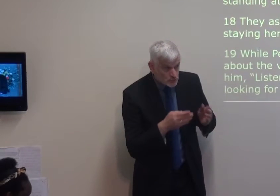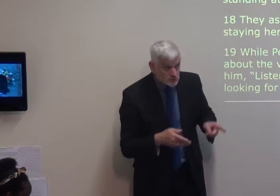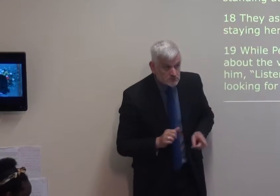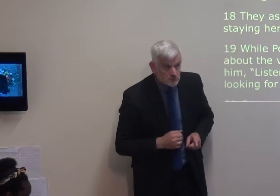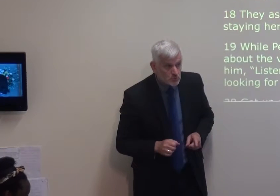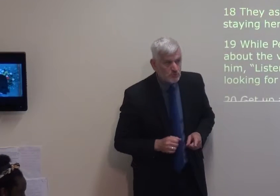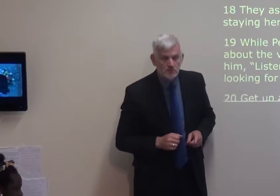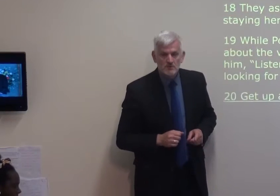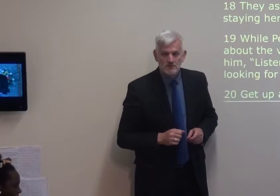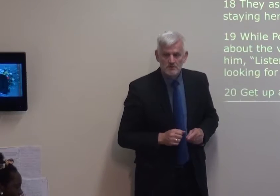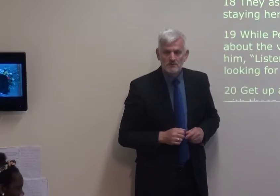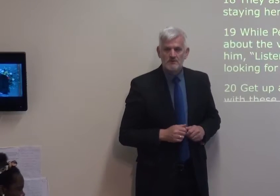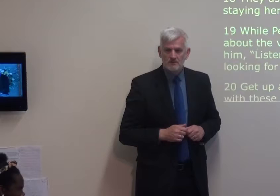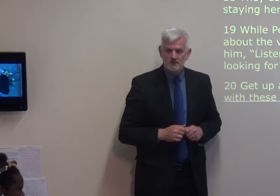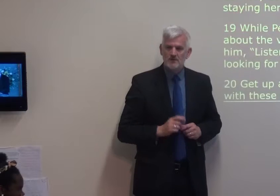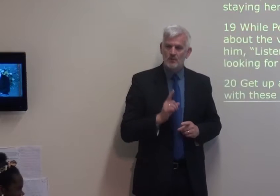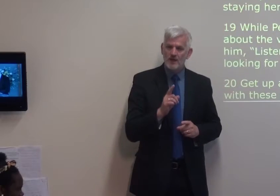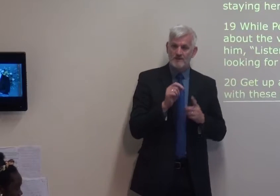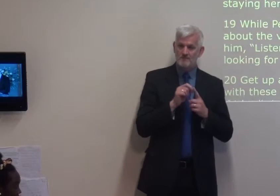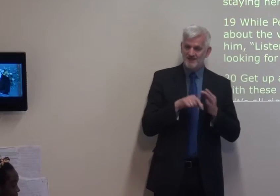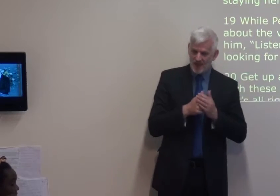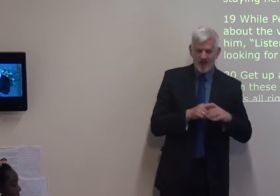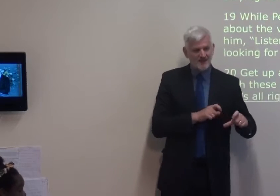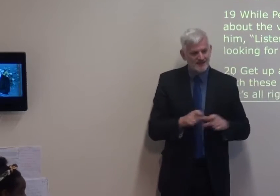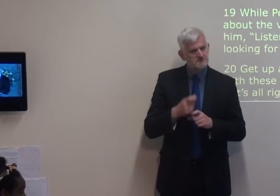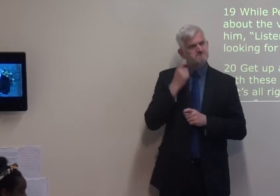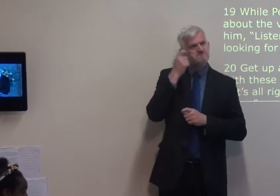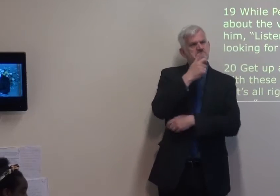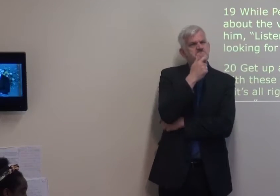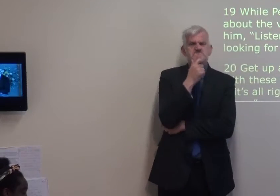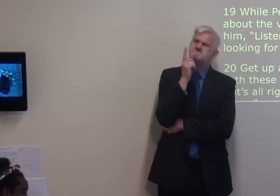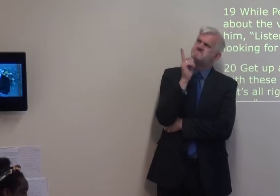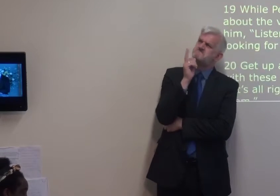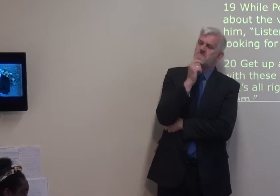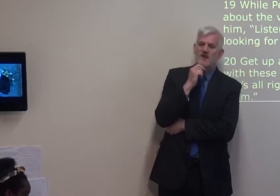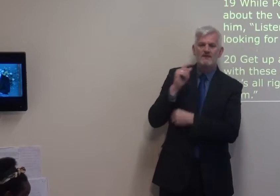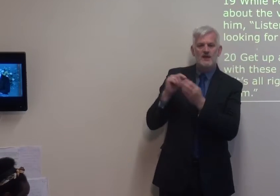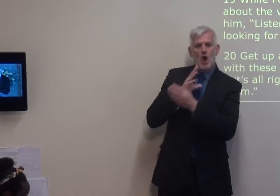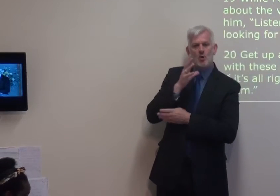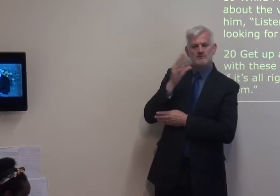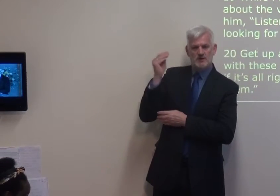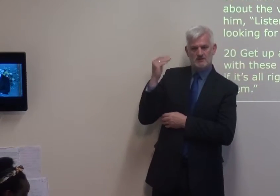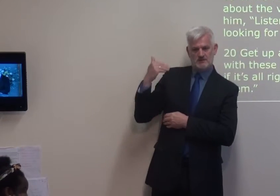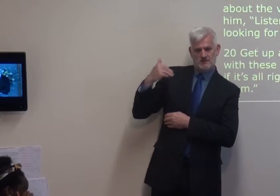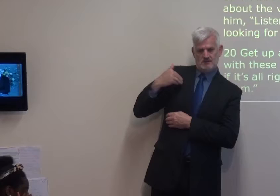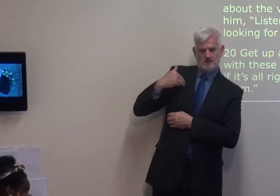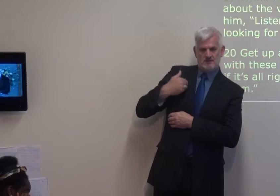there. While Peter thought on the vision, the Spirit said unto him, Behold,